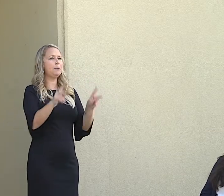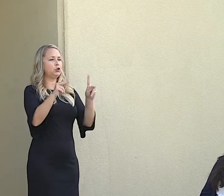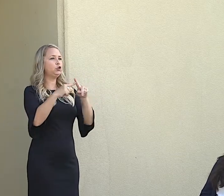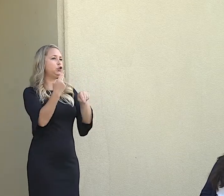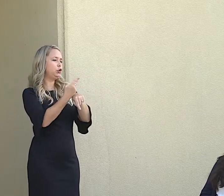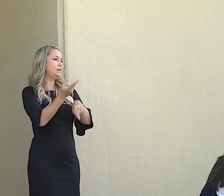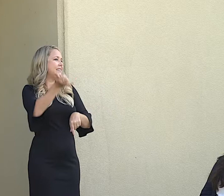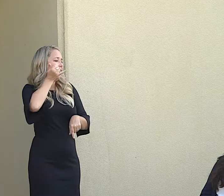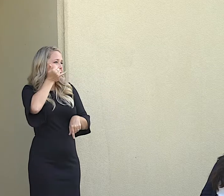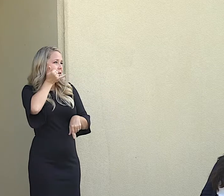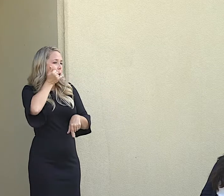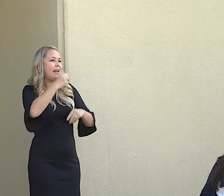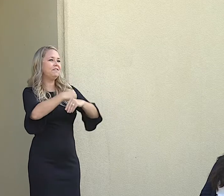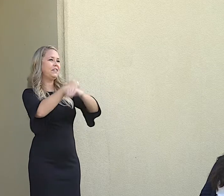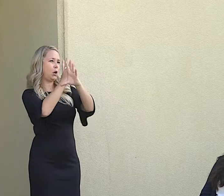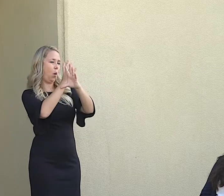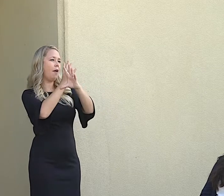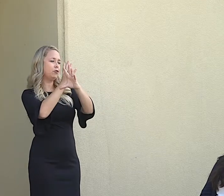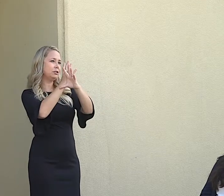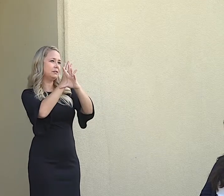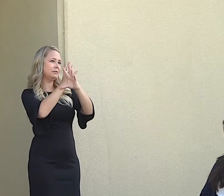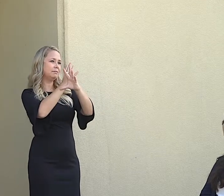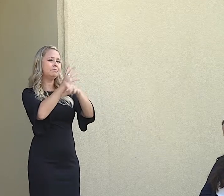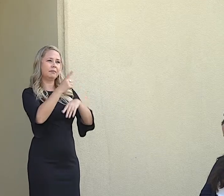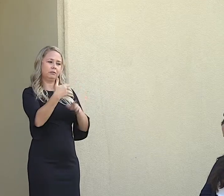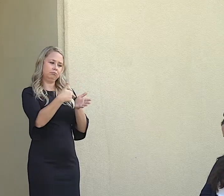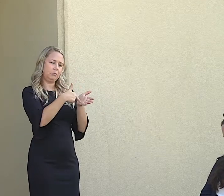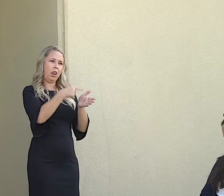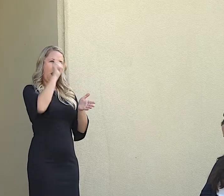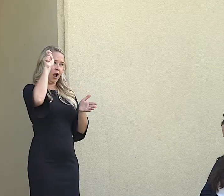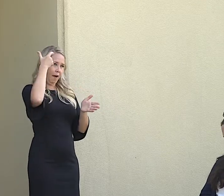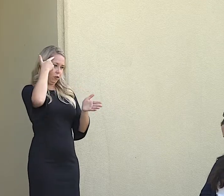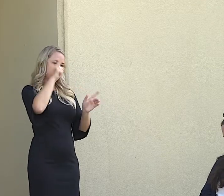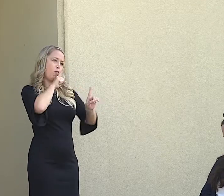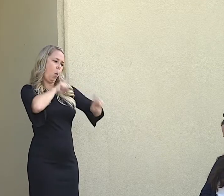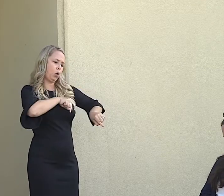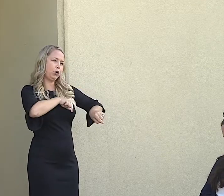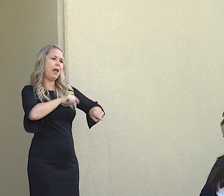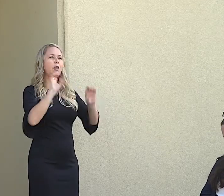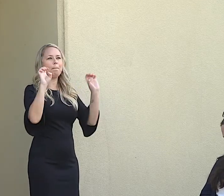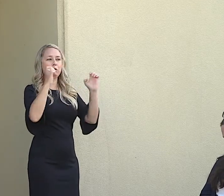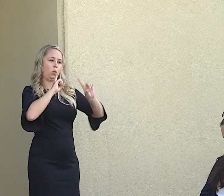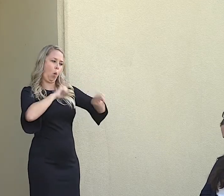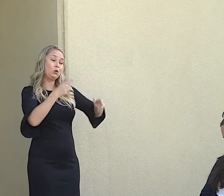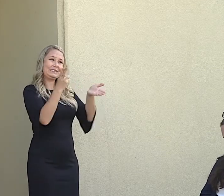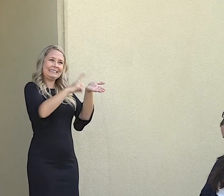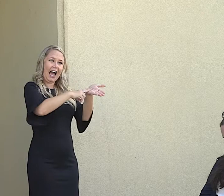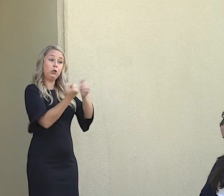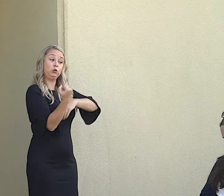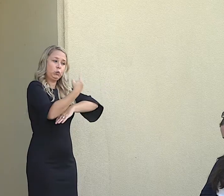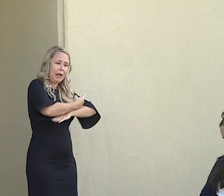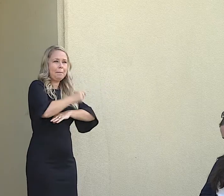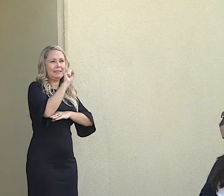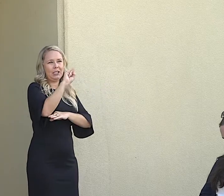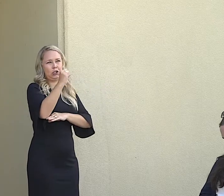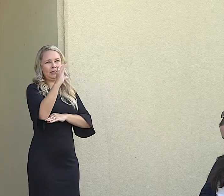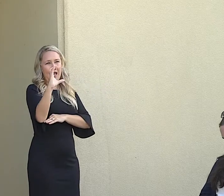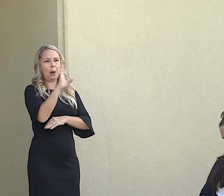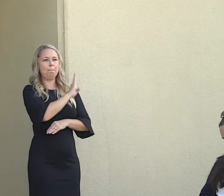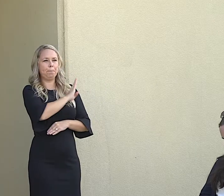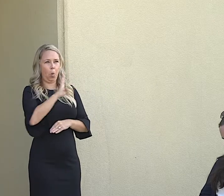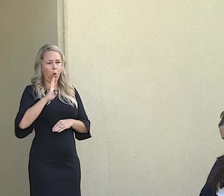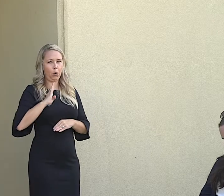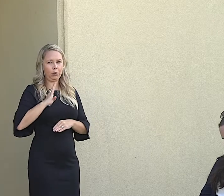use telephone and video conferencing as outlined in the governor's order, as well as the emergency order that was signed today by the St. Johns County Board